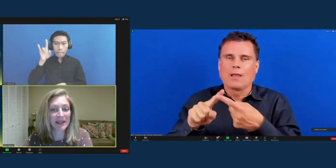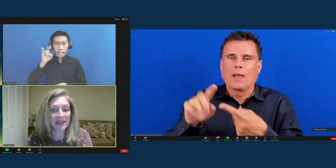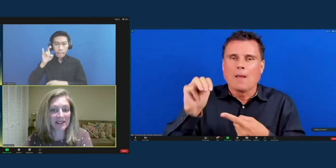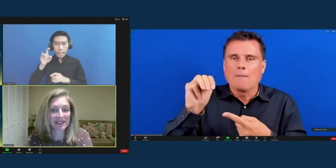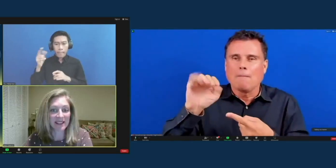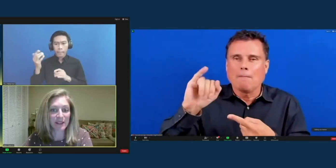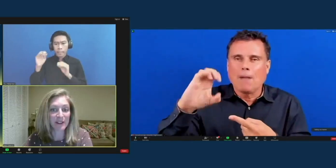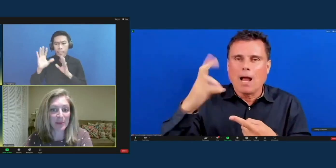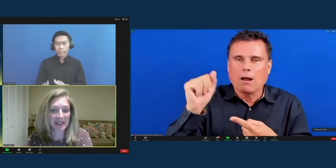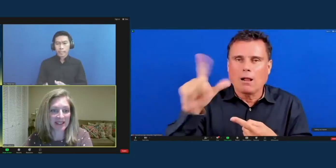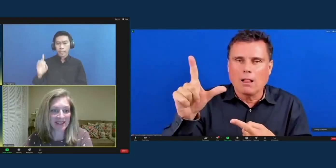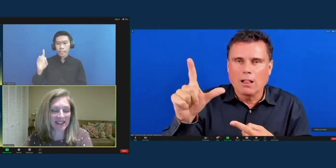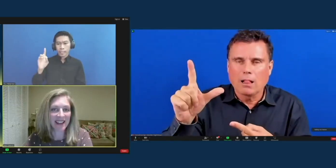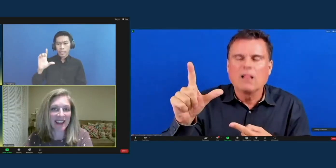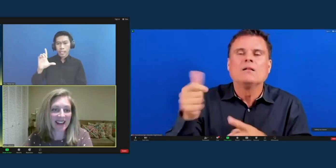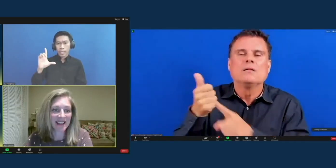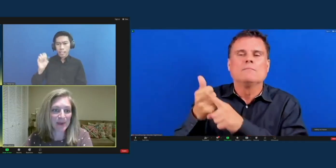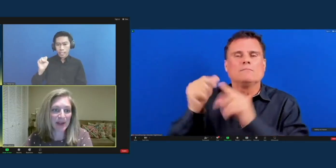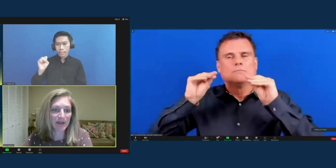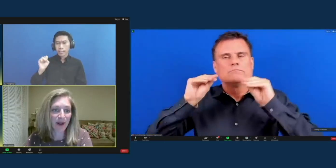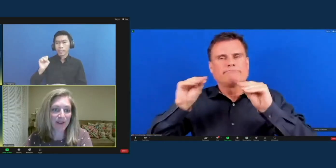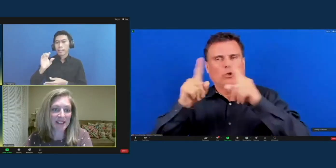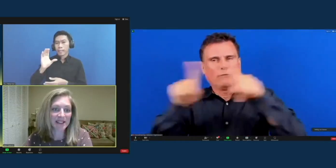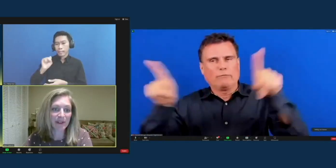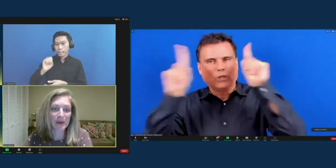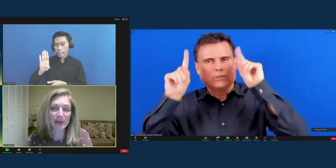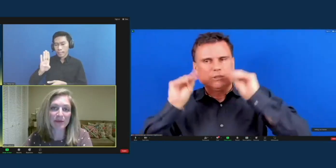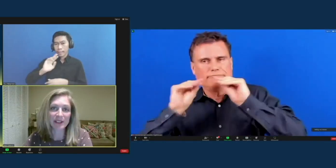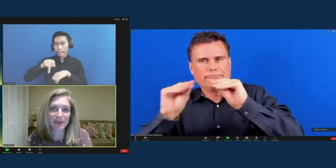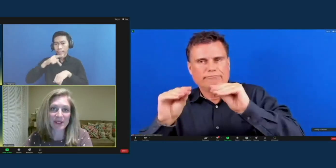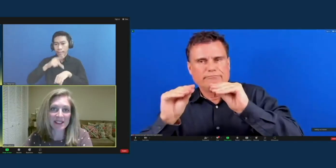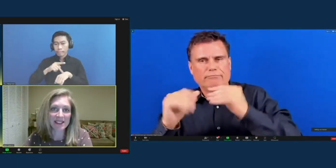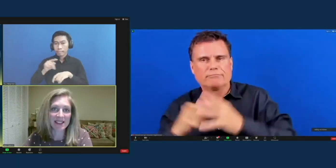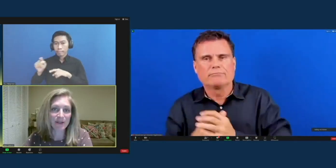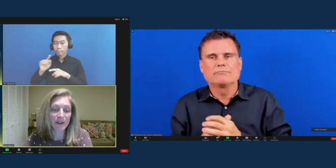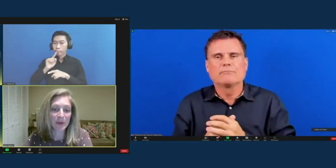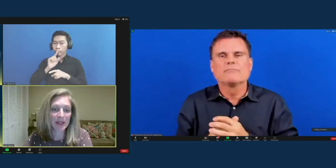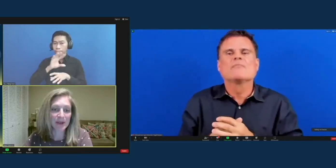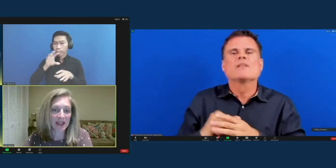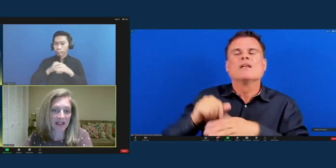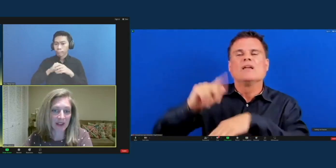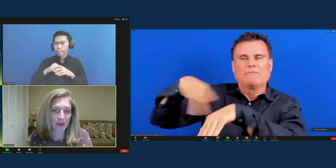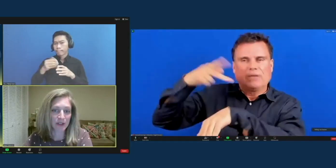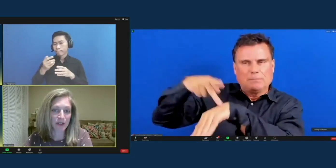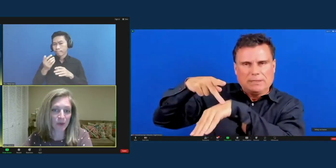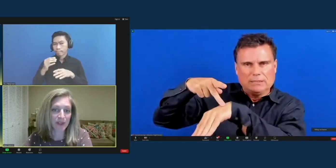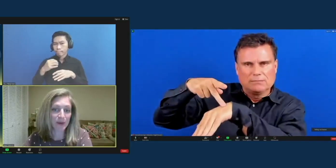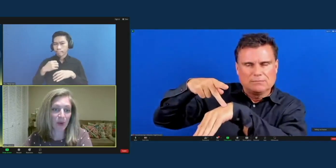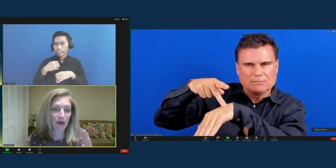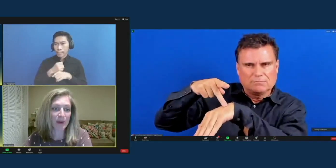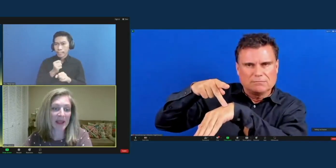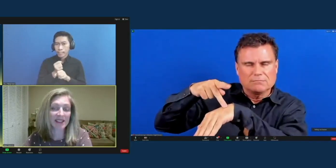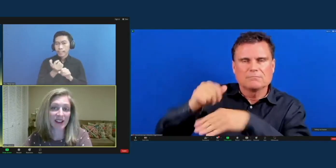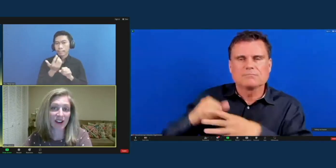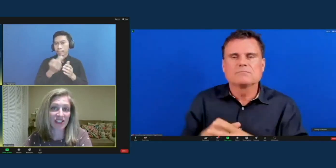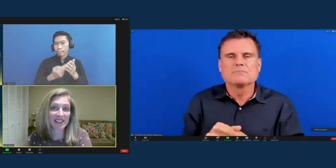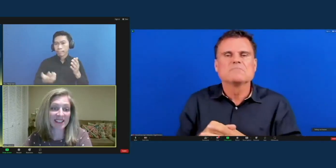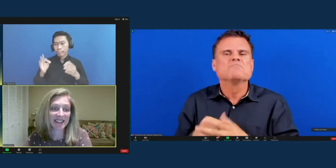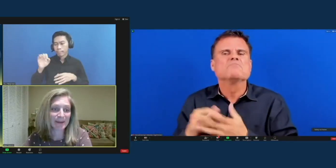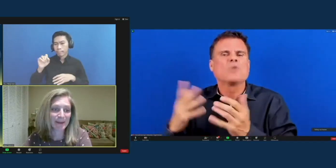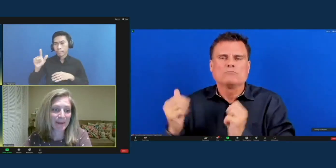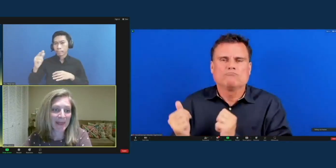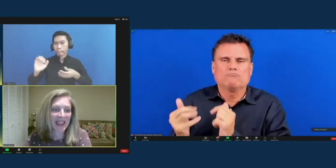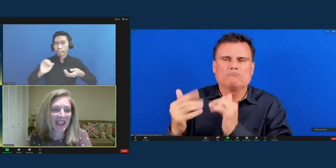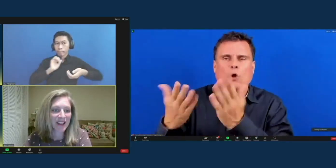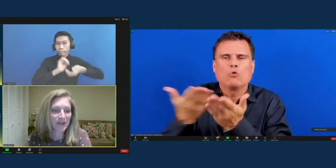St. Benilde in the Philippines and has been involved in developing resources in Filipino Sign Language with support from ACR